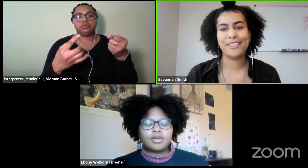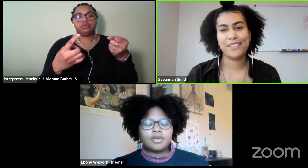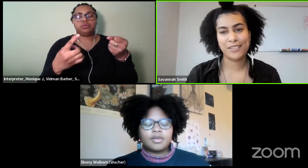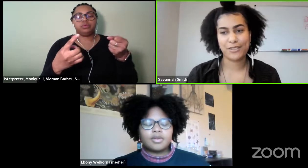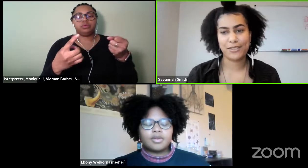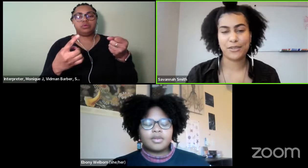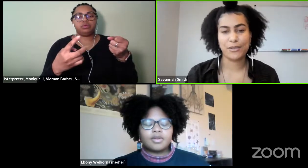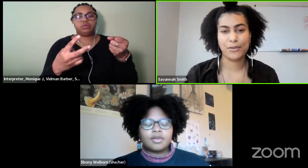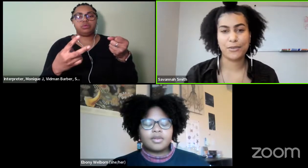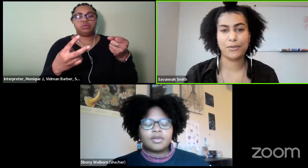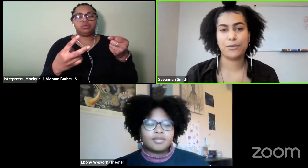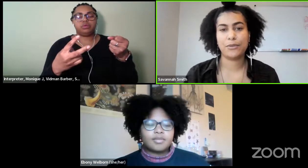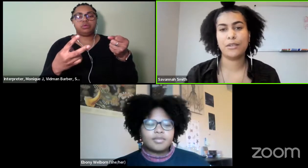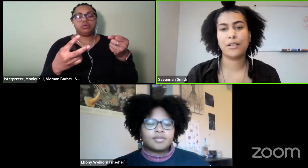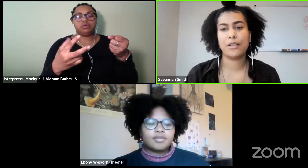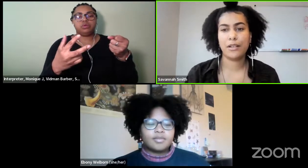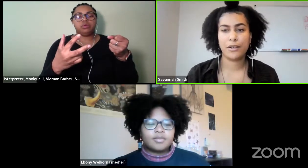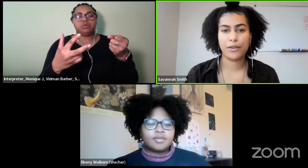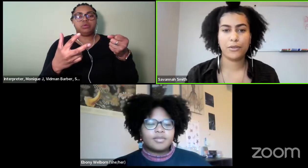hold, 2,